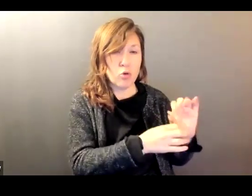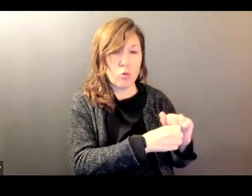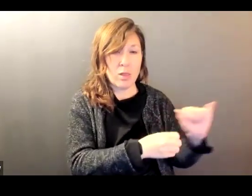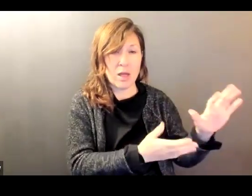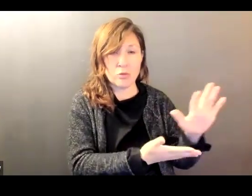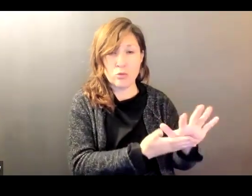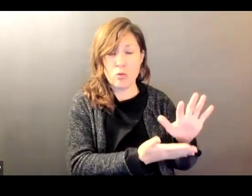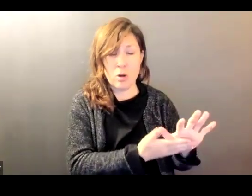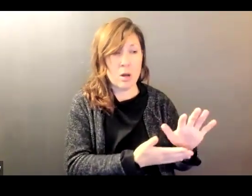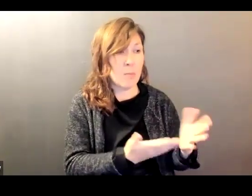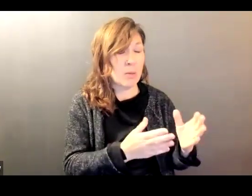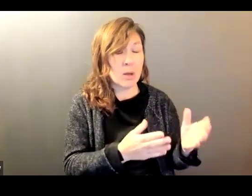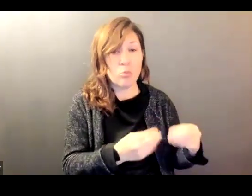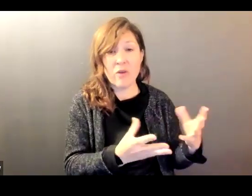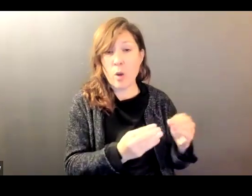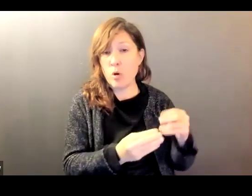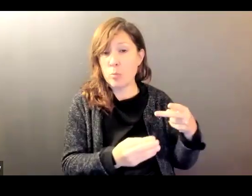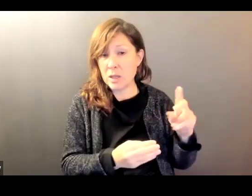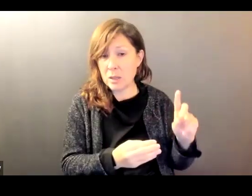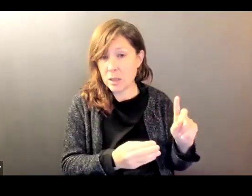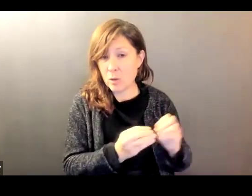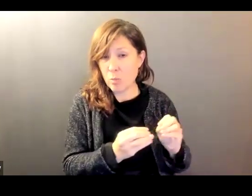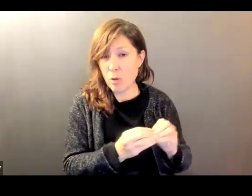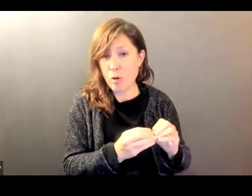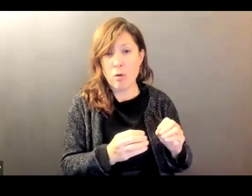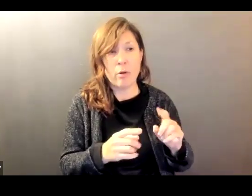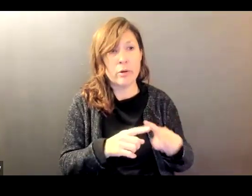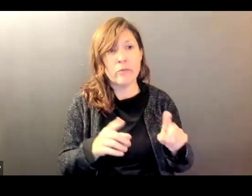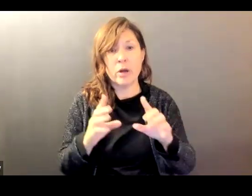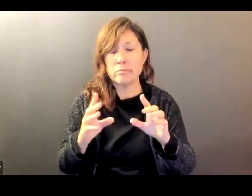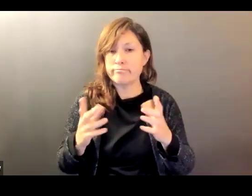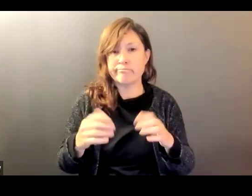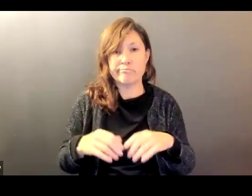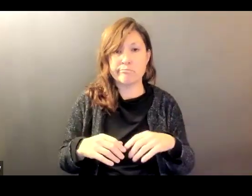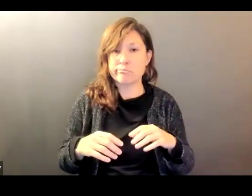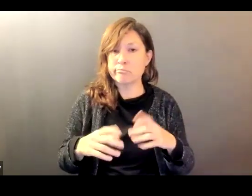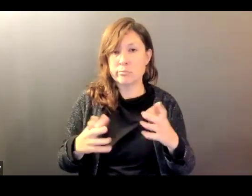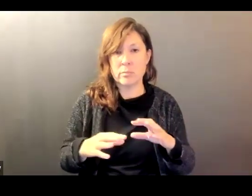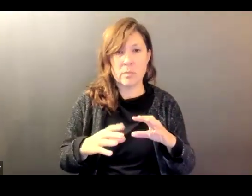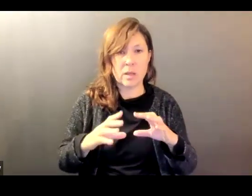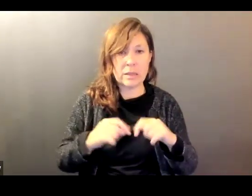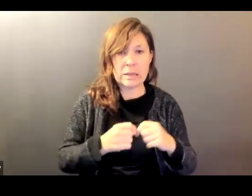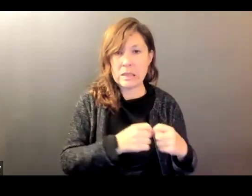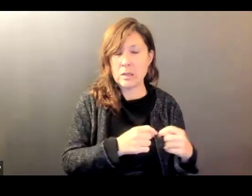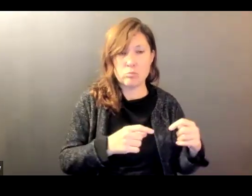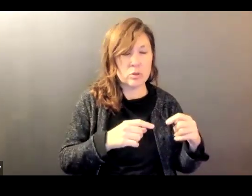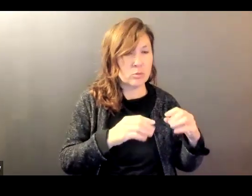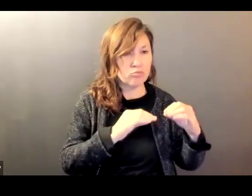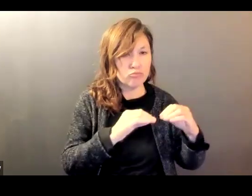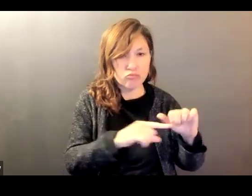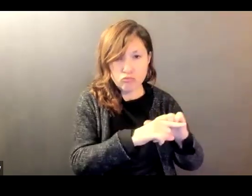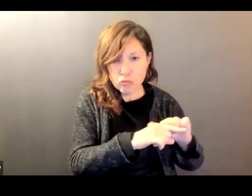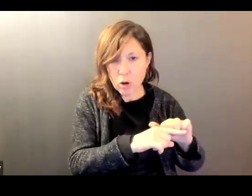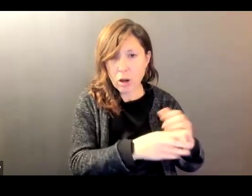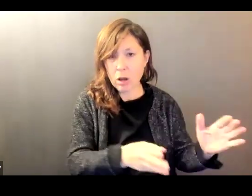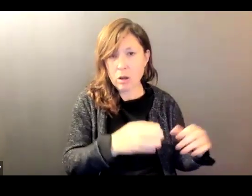development cross-functionally and or through my department to really build the capacity of the staff that they do have. I think that